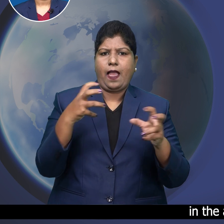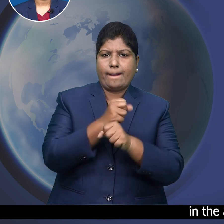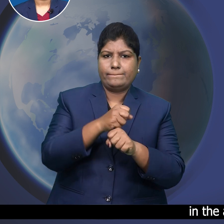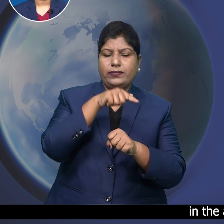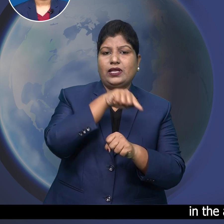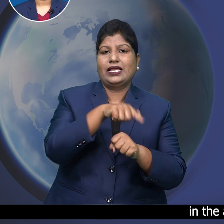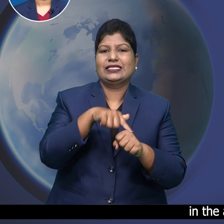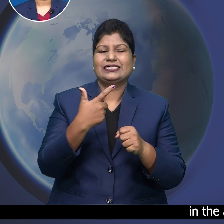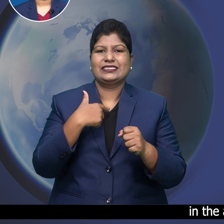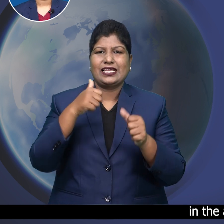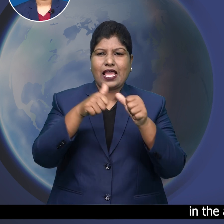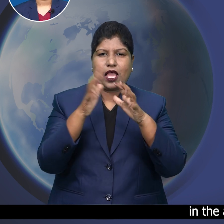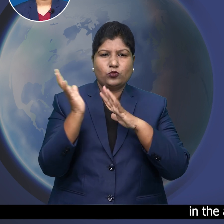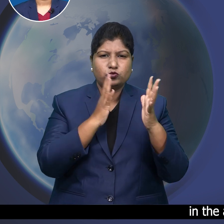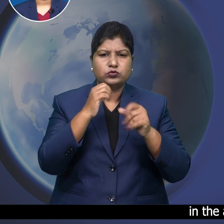the atmosphere.